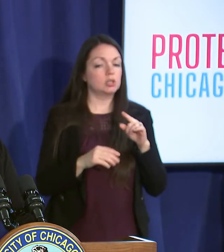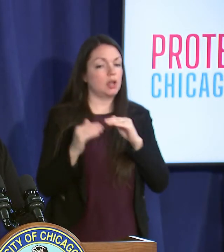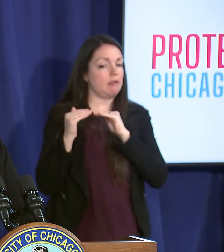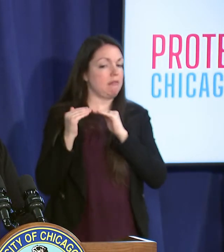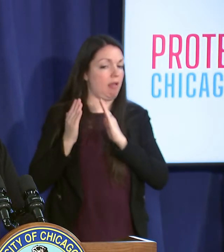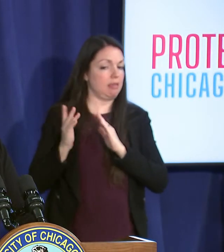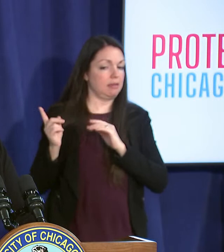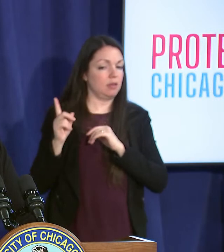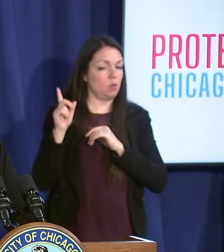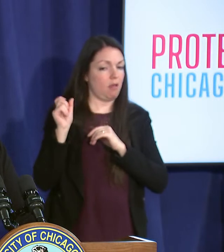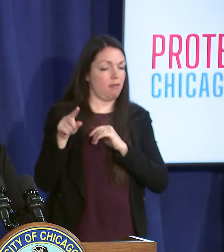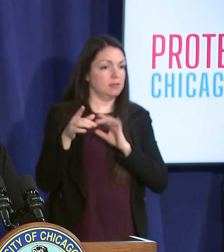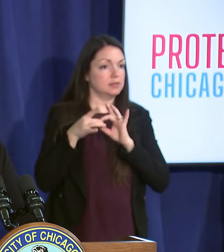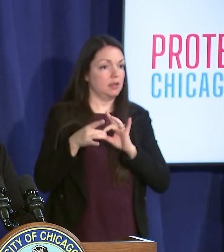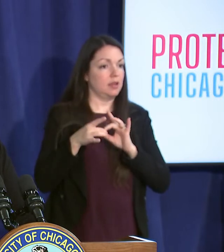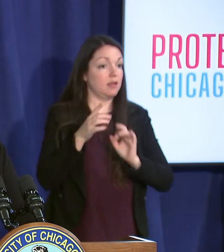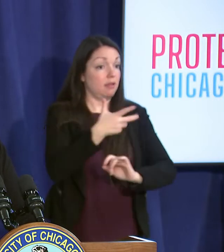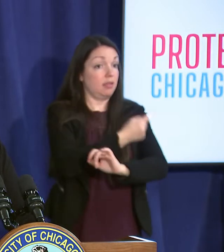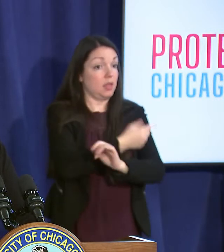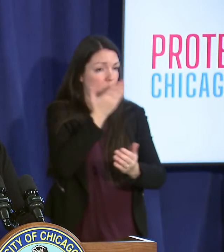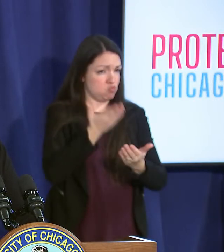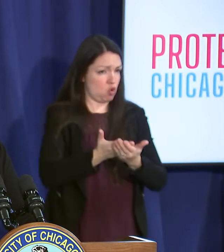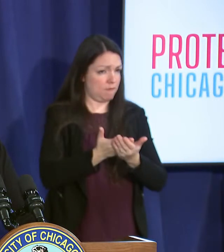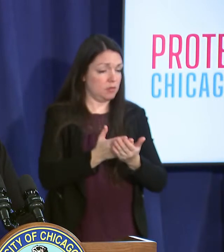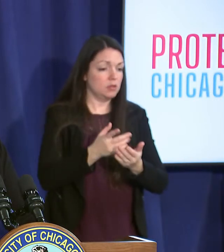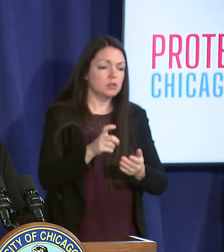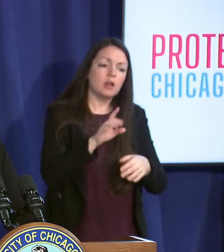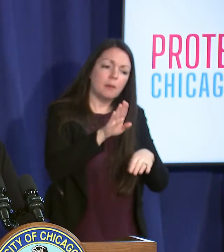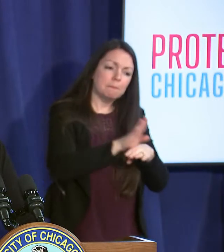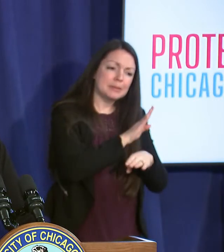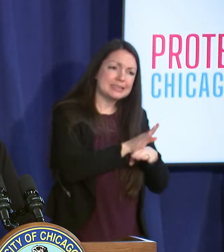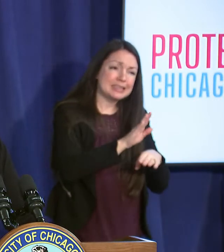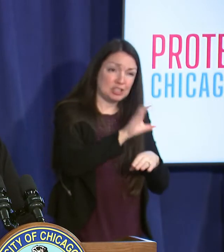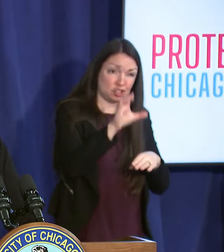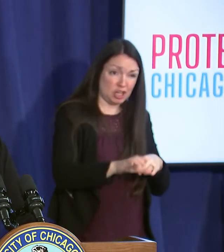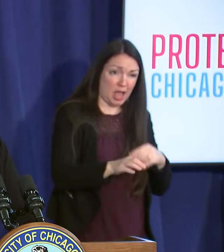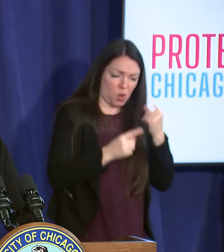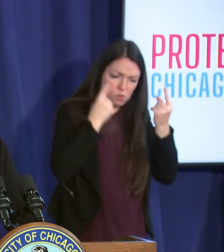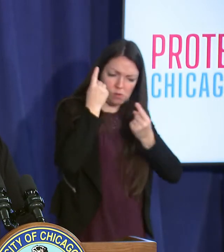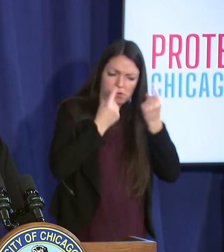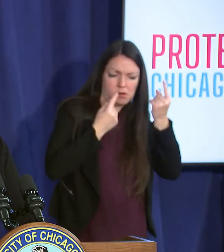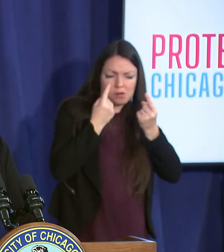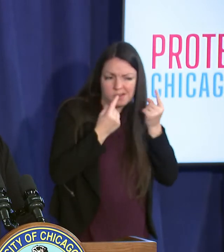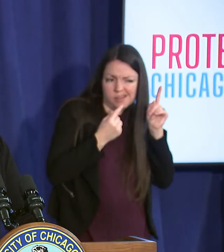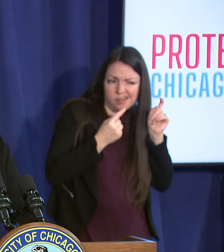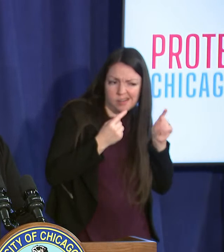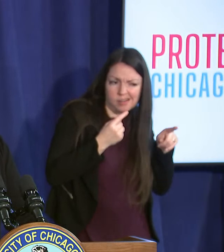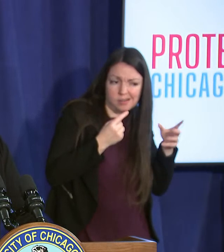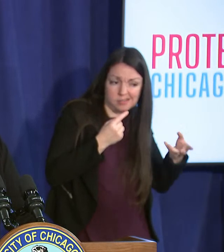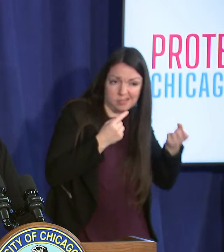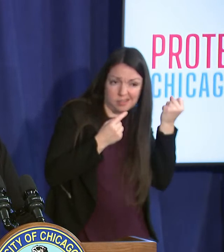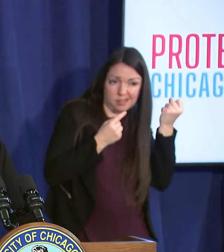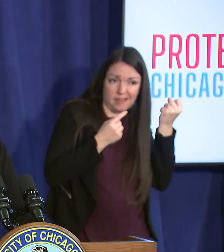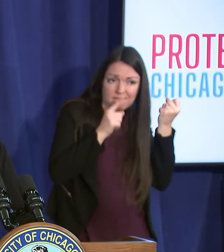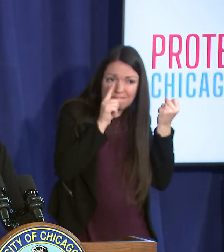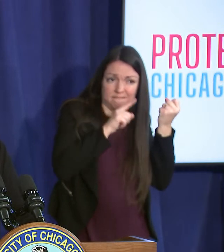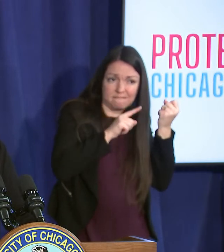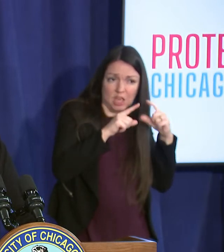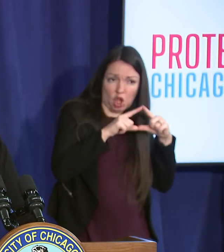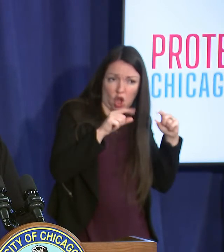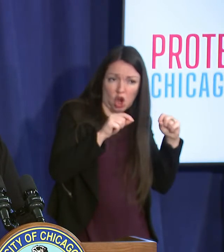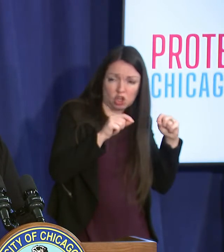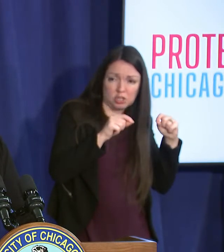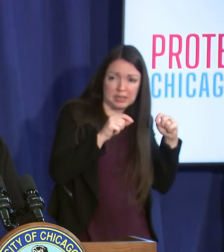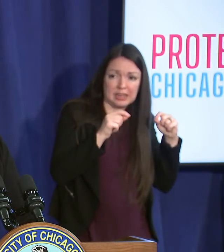you regarding vaccination proof. Should businesses in Chicago be questioning and in some cases confiscating fake cards